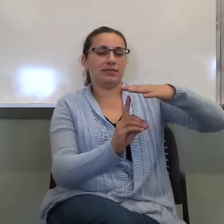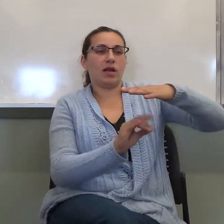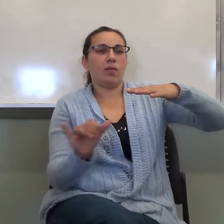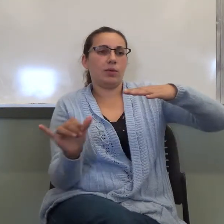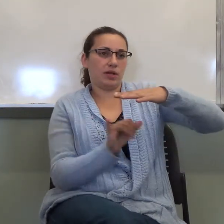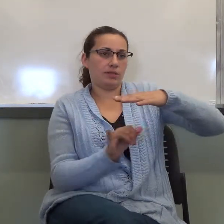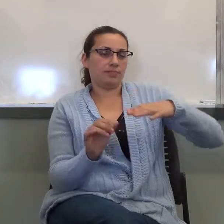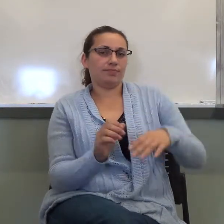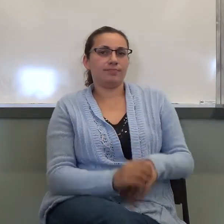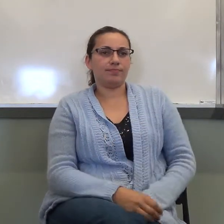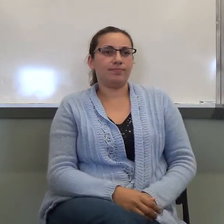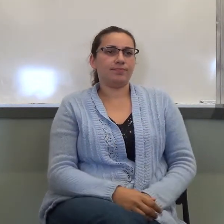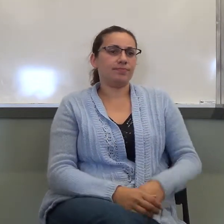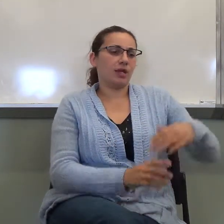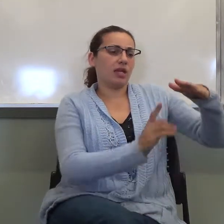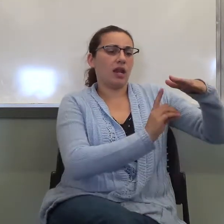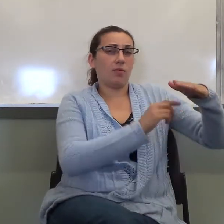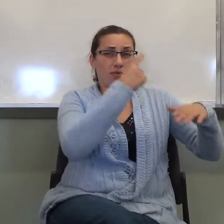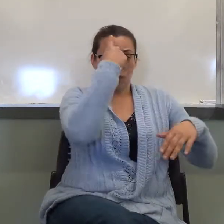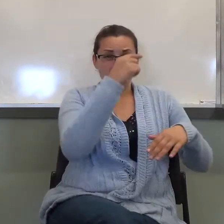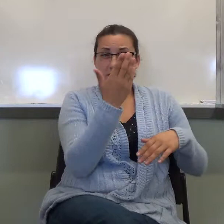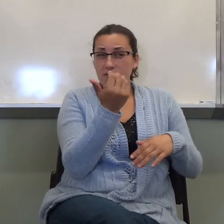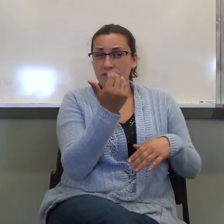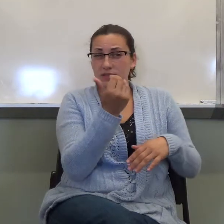Least common denominator for 15 and 5.